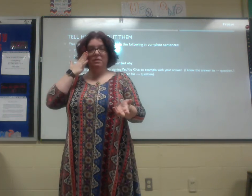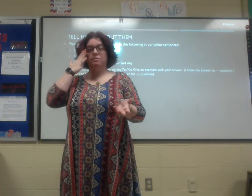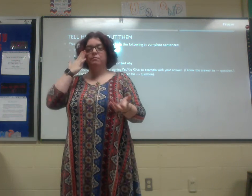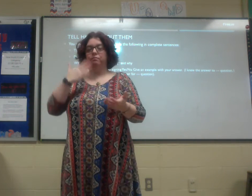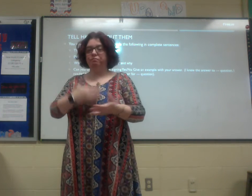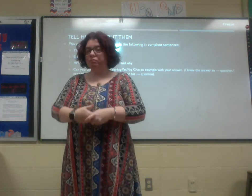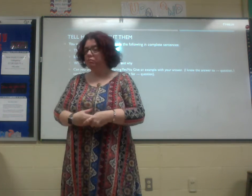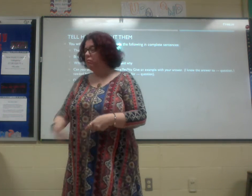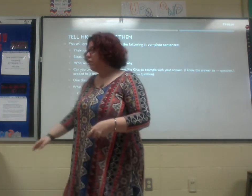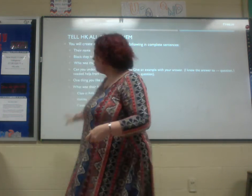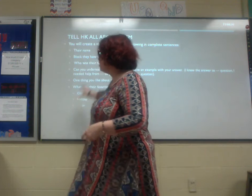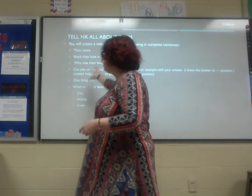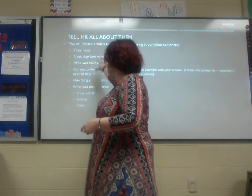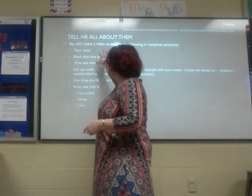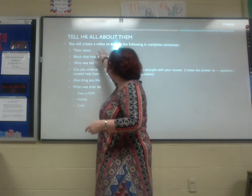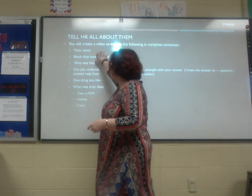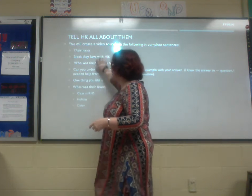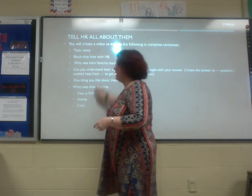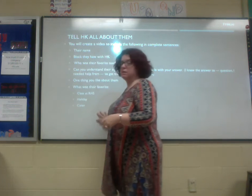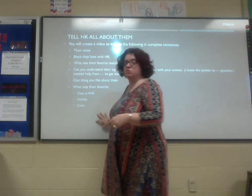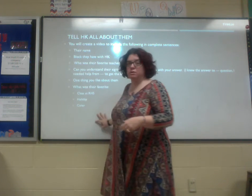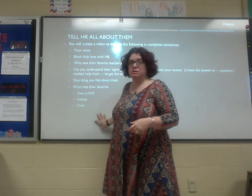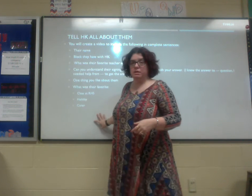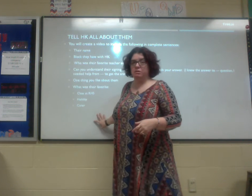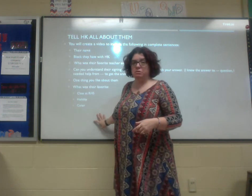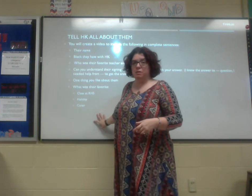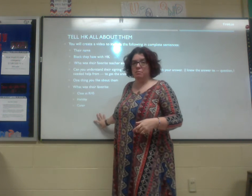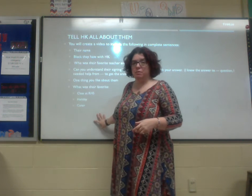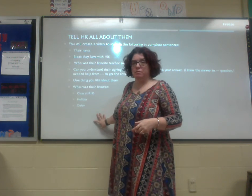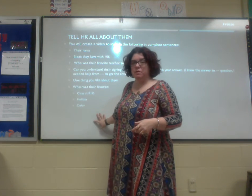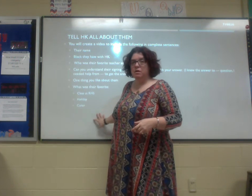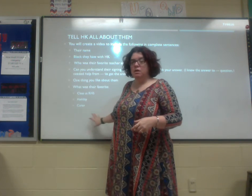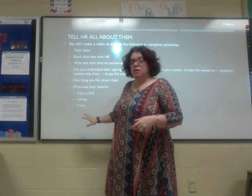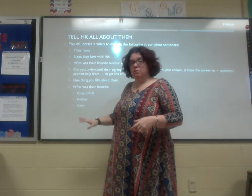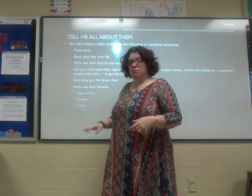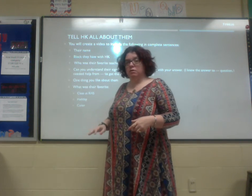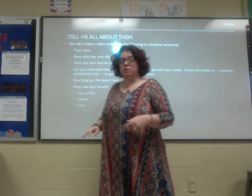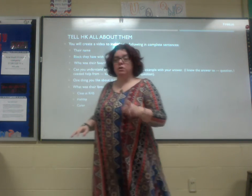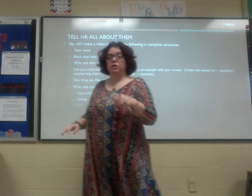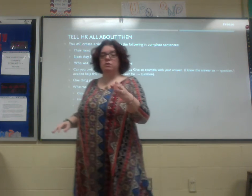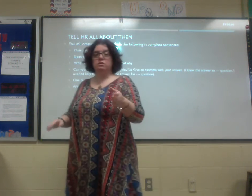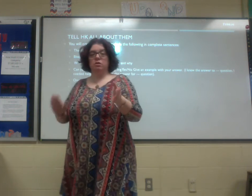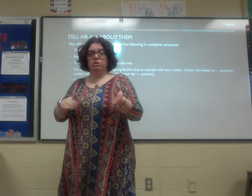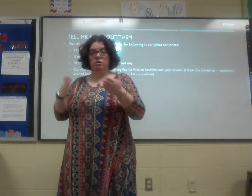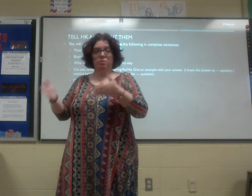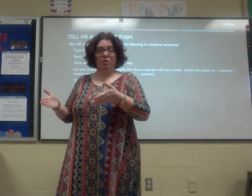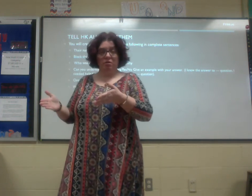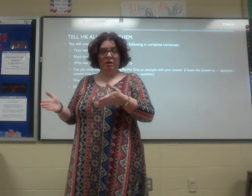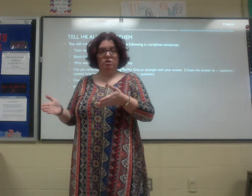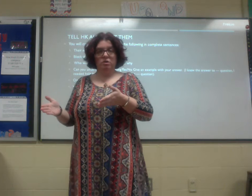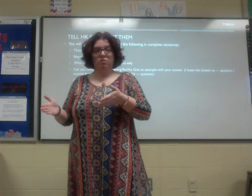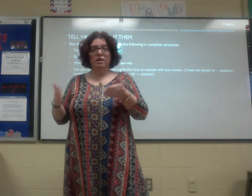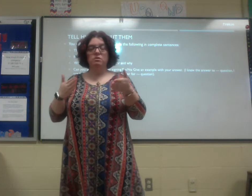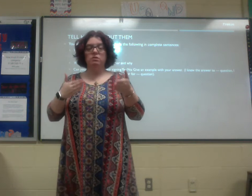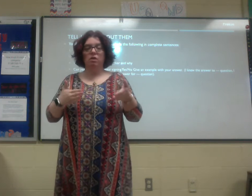repeats. Once you have all 8 of these written down on your paper, you're going to look to your partner next to you. And as long